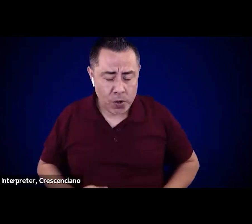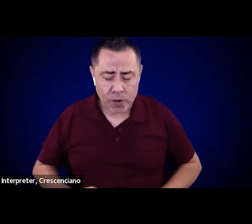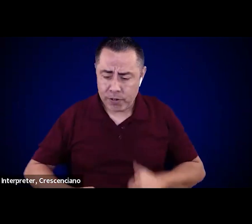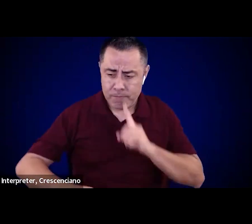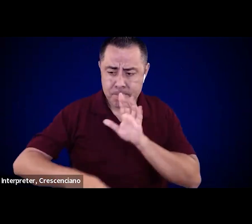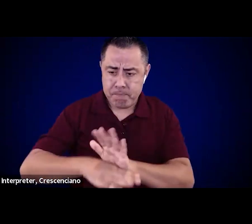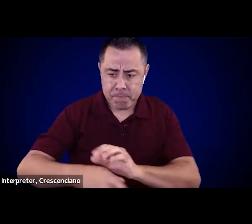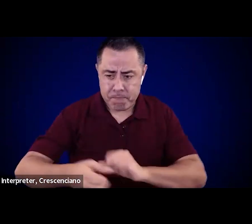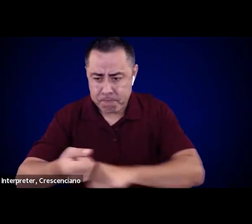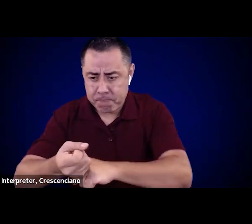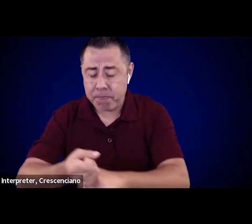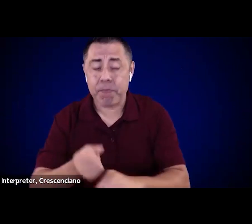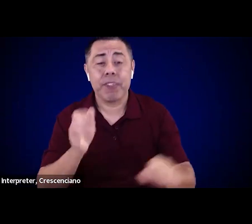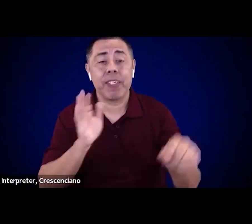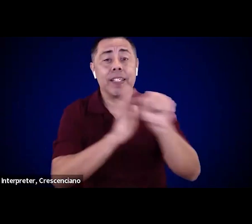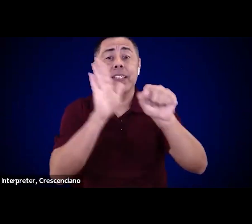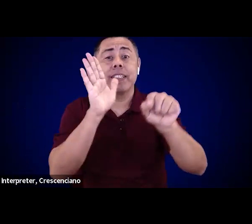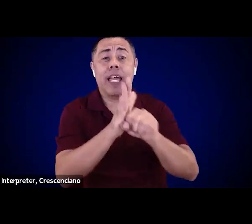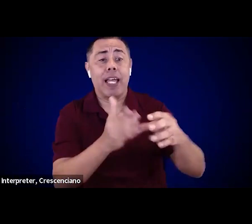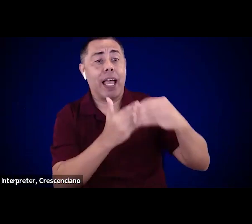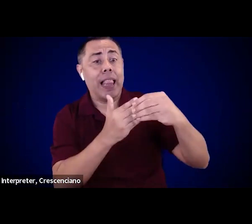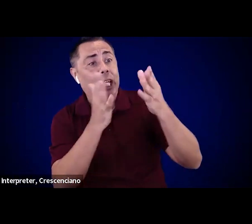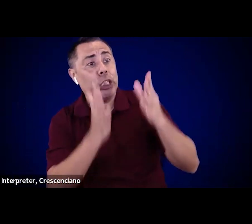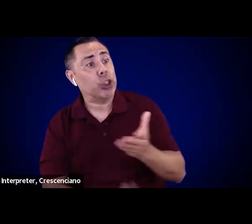leadership, partner agencies, and an active, dedicated